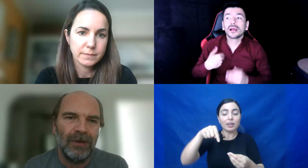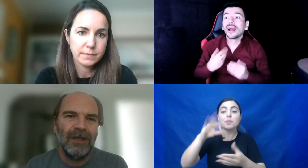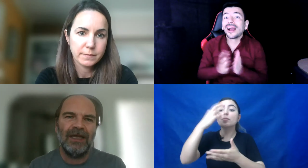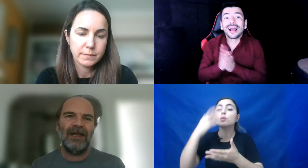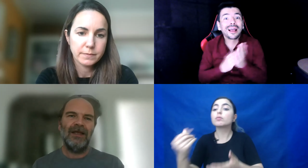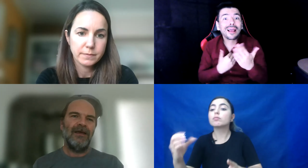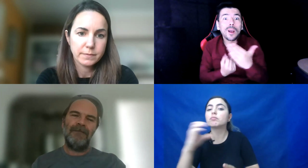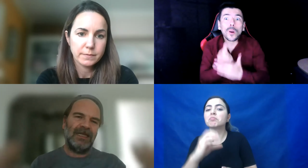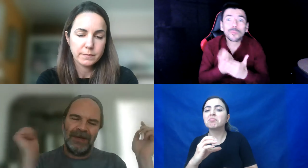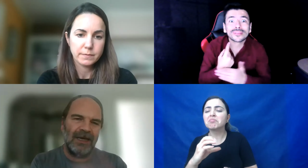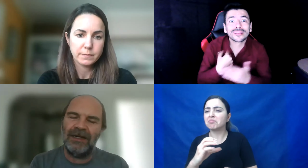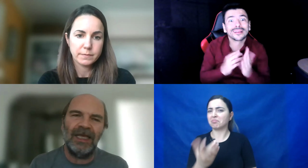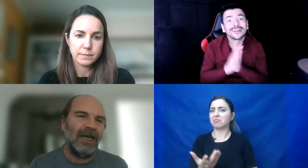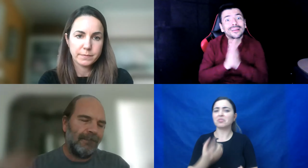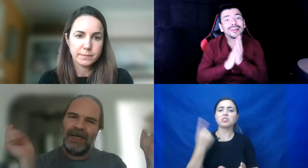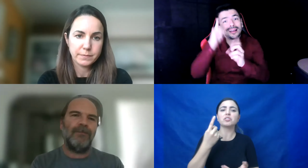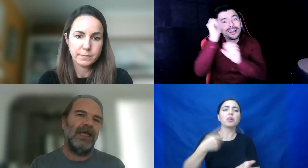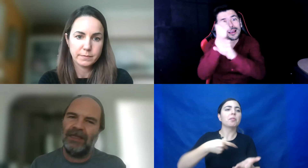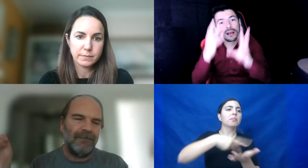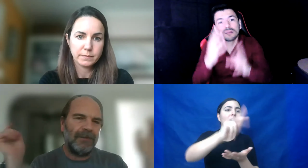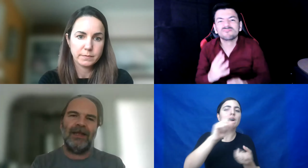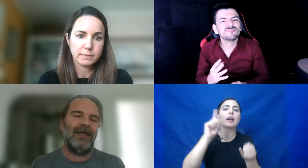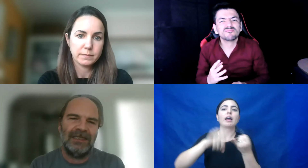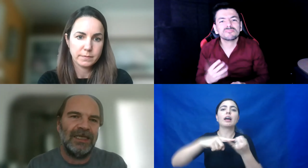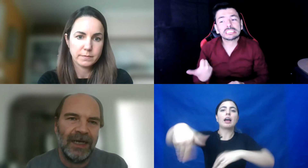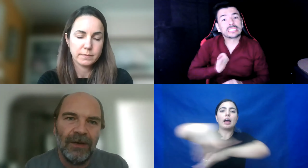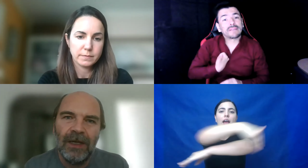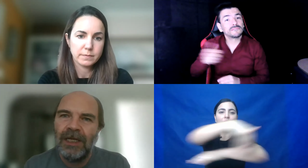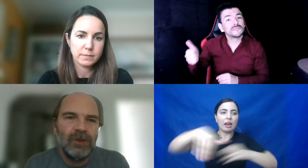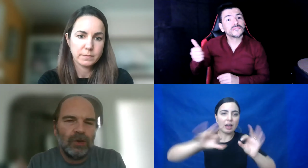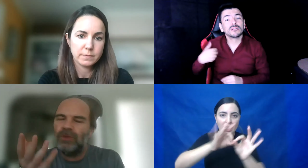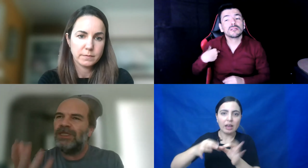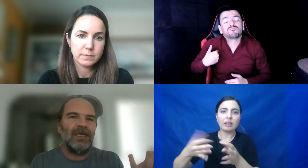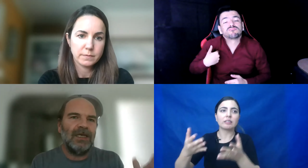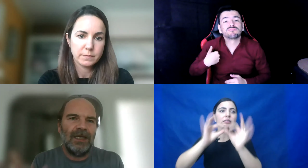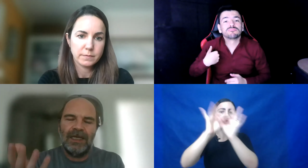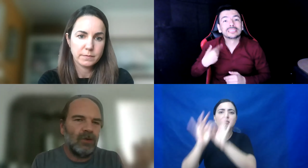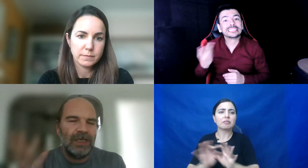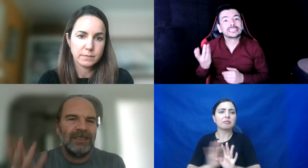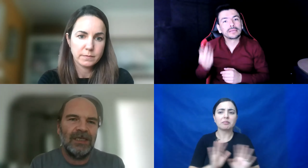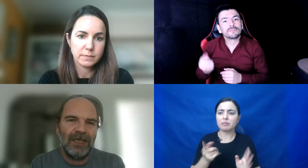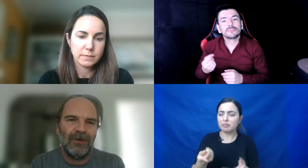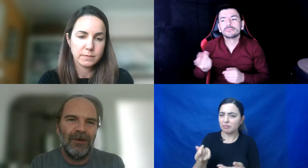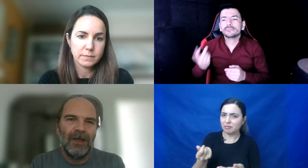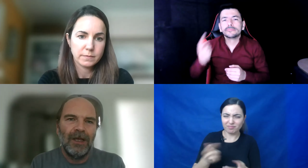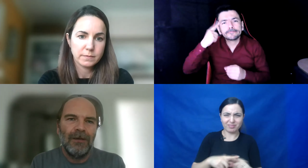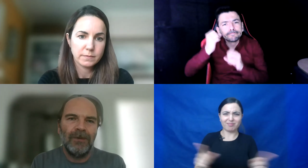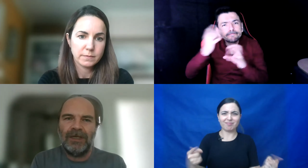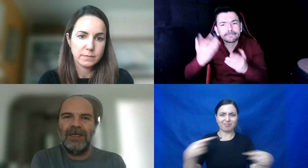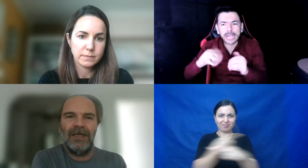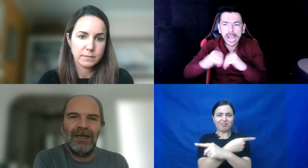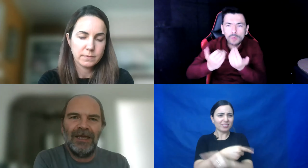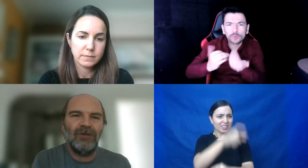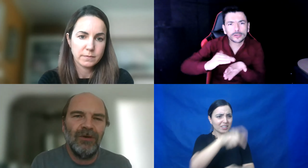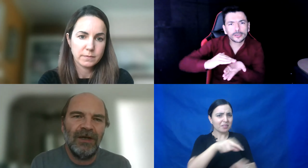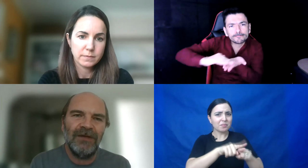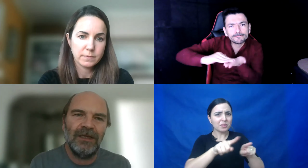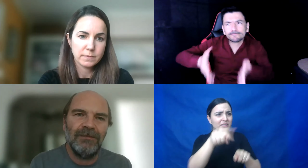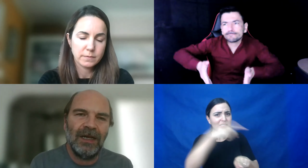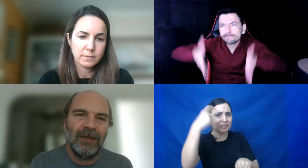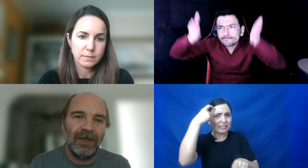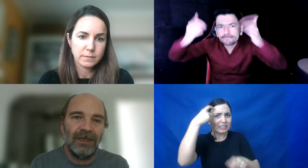lack of hope amongst the youth. There was a high incidence of suicide, but and other problems. So we had been